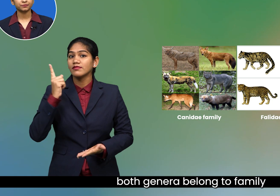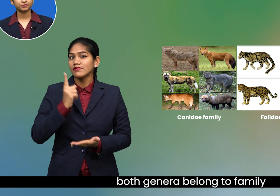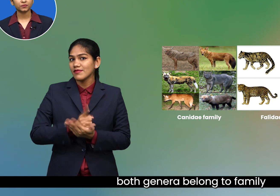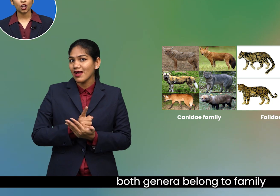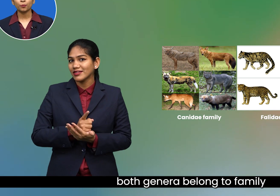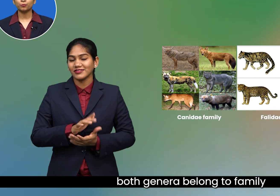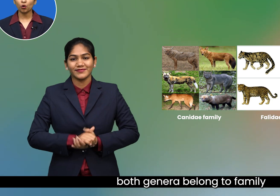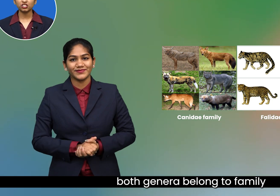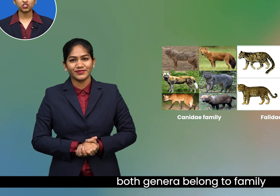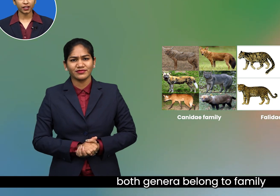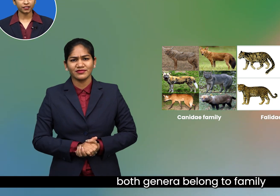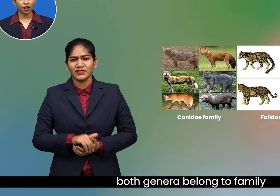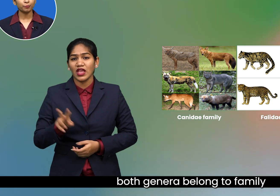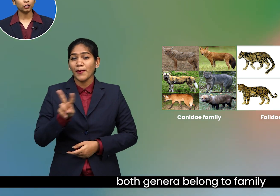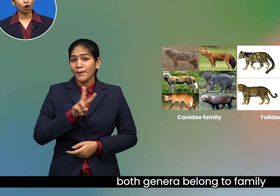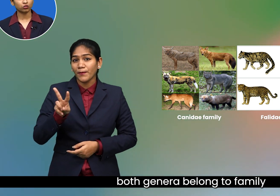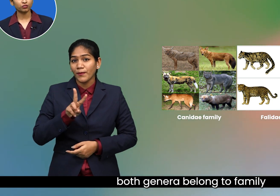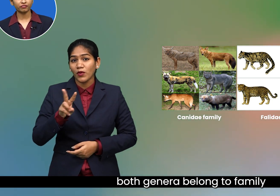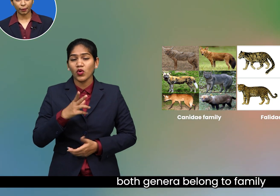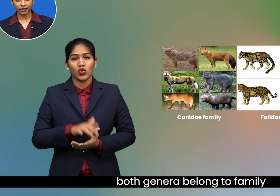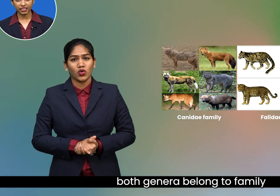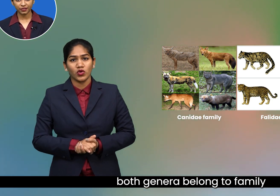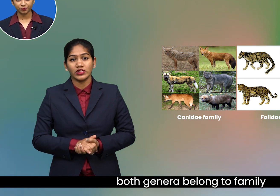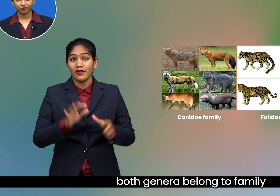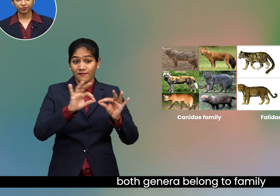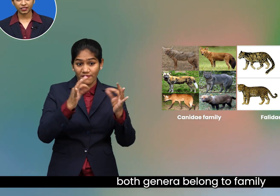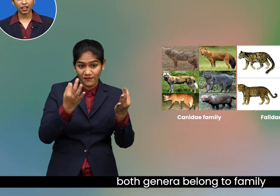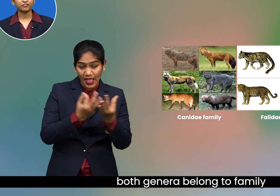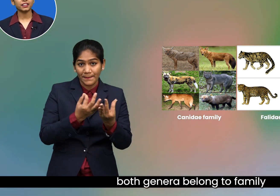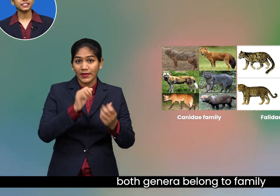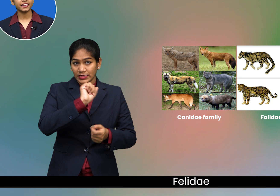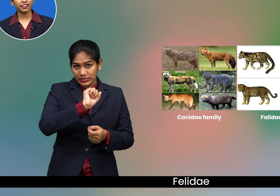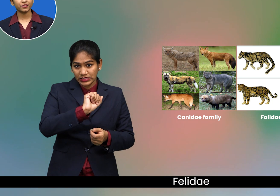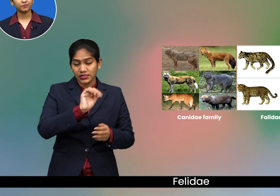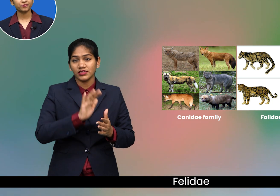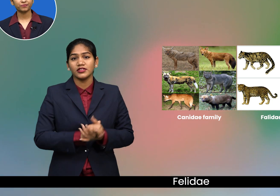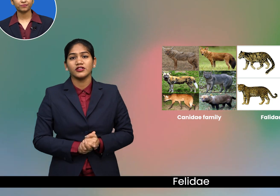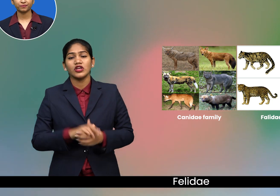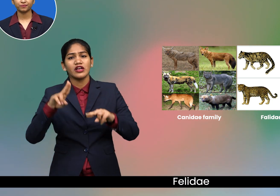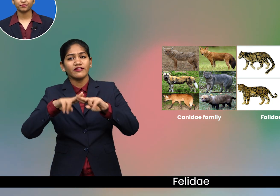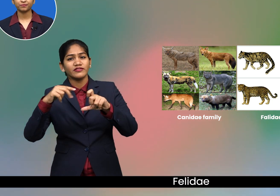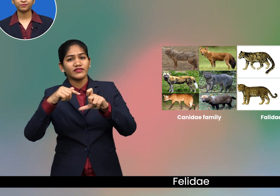But both genera belong to family Felidae.